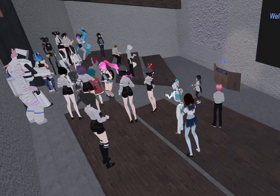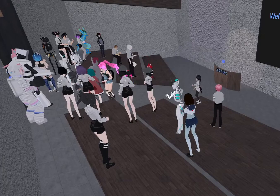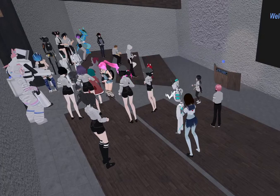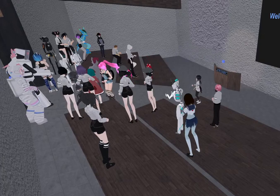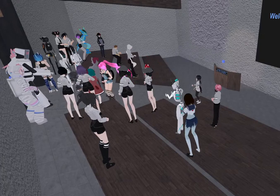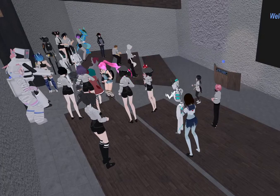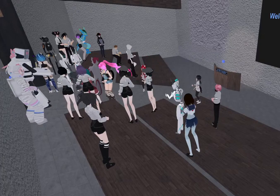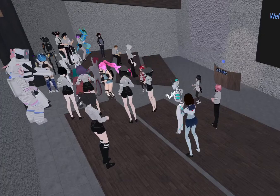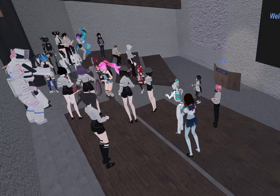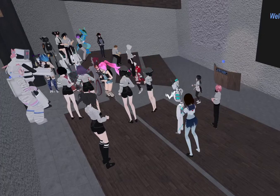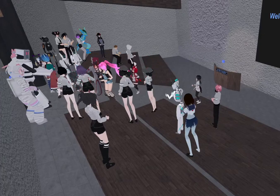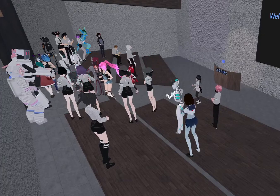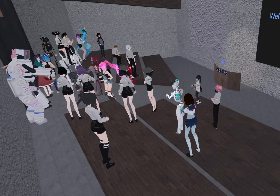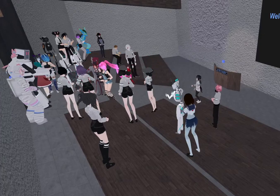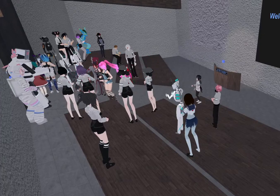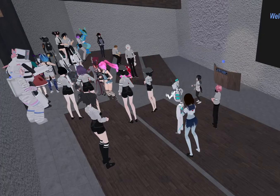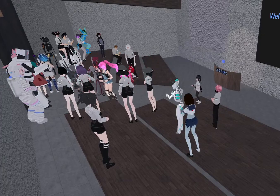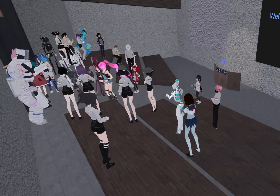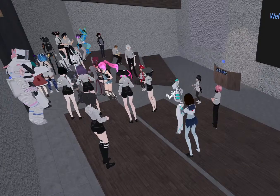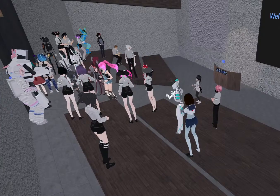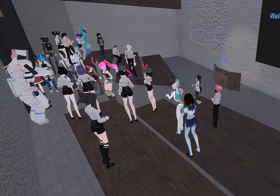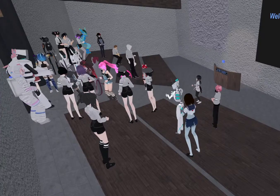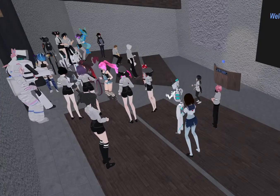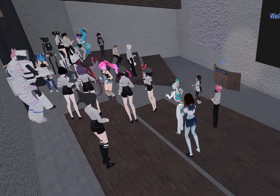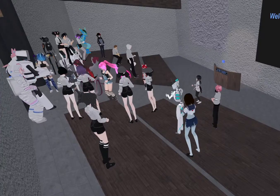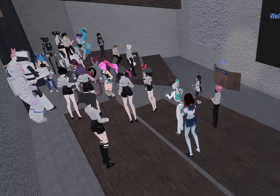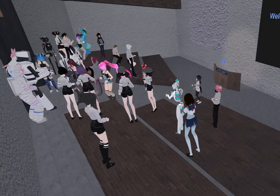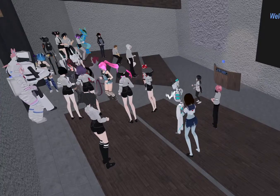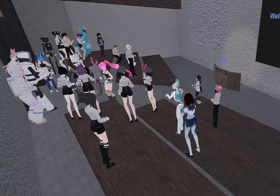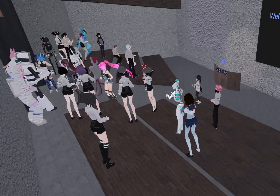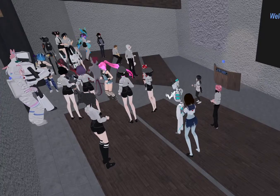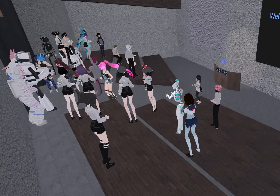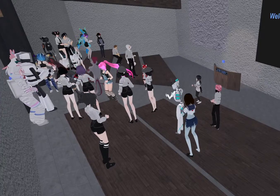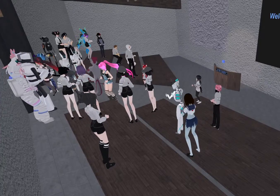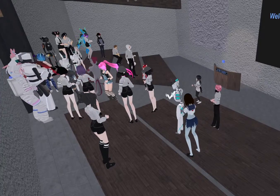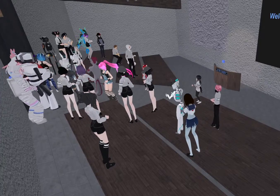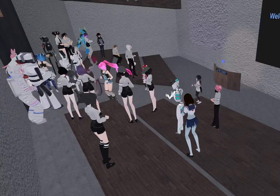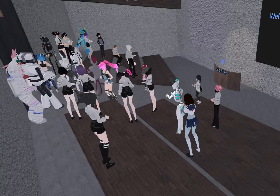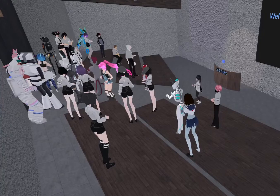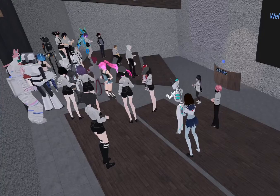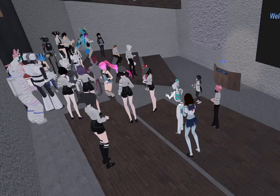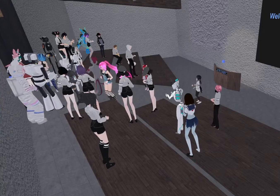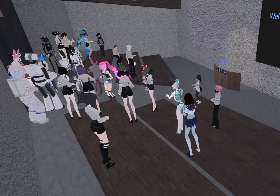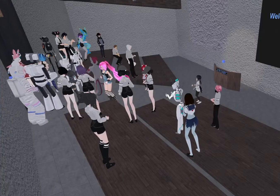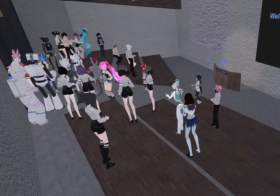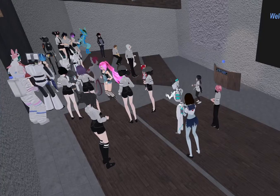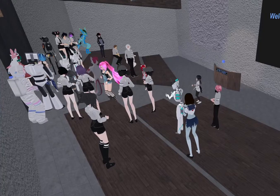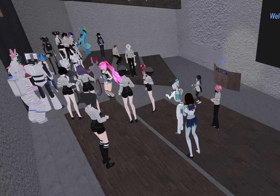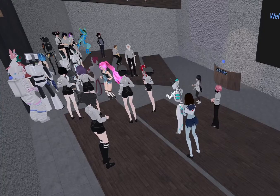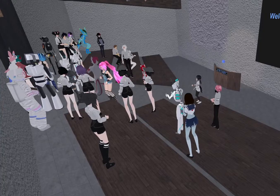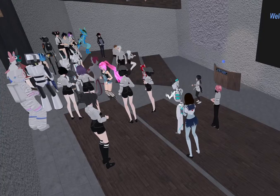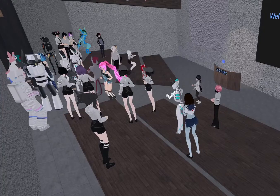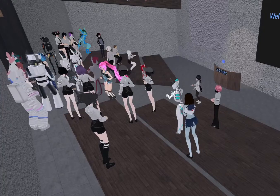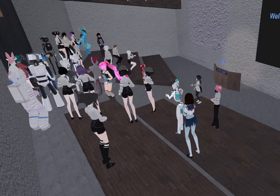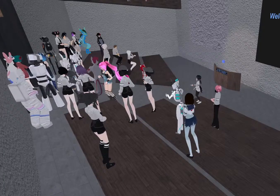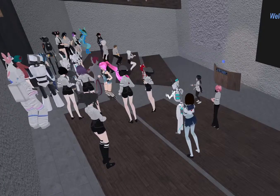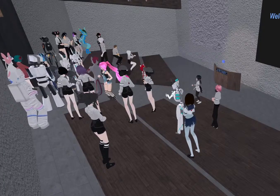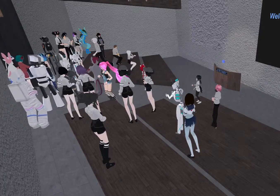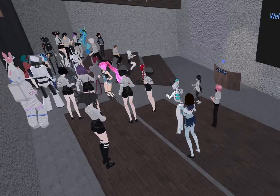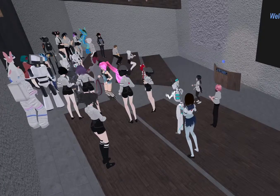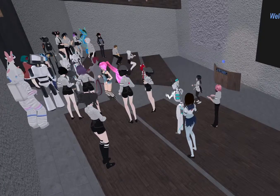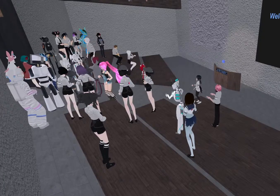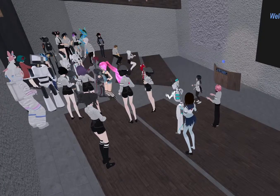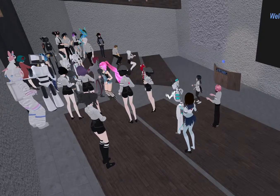Yeah, she plus. Yeah. I just thought it was weird because it's like, why? I think it just worked for me.